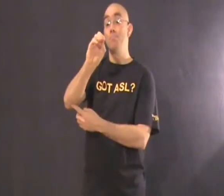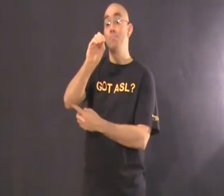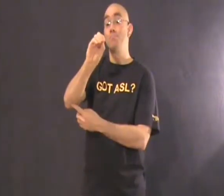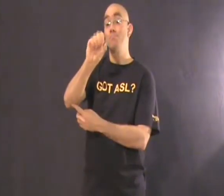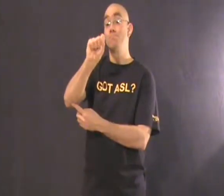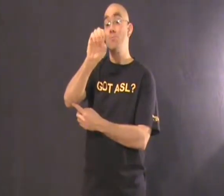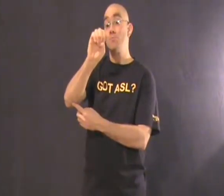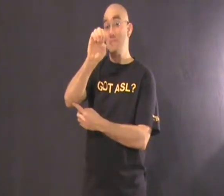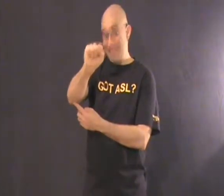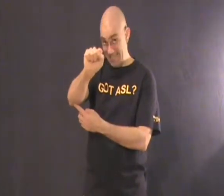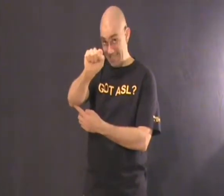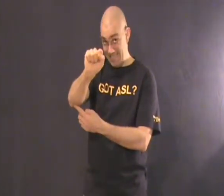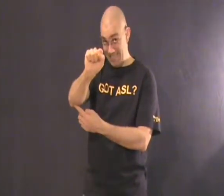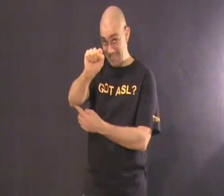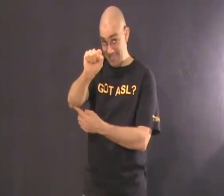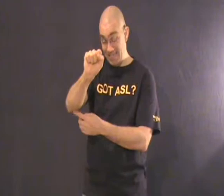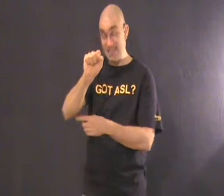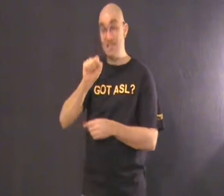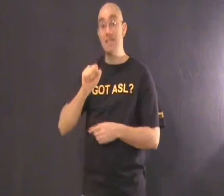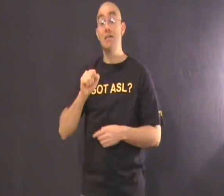the name Moses.